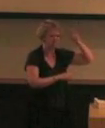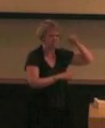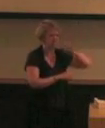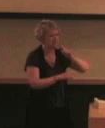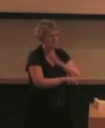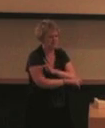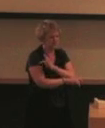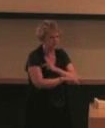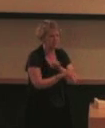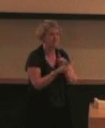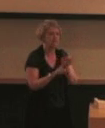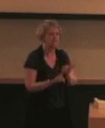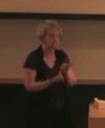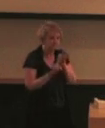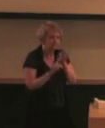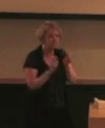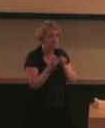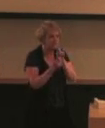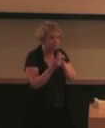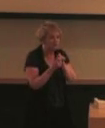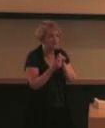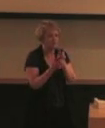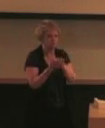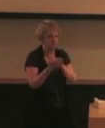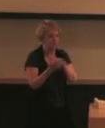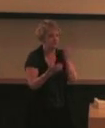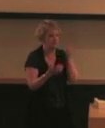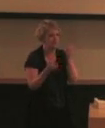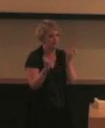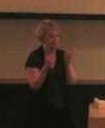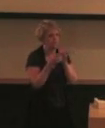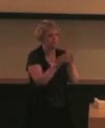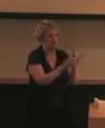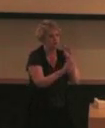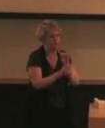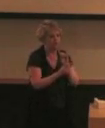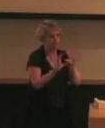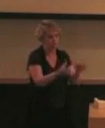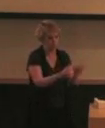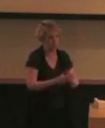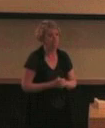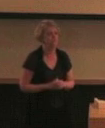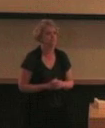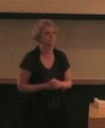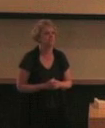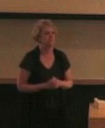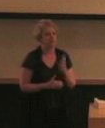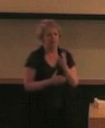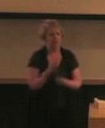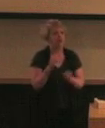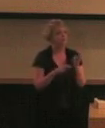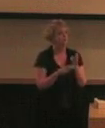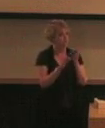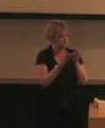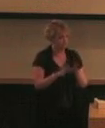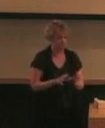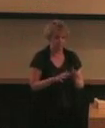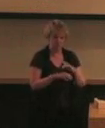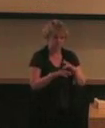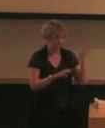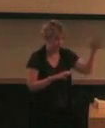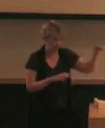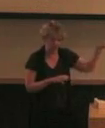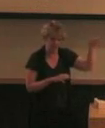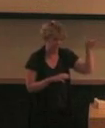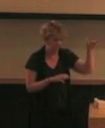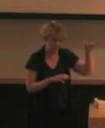hospitals, especially regarding literacy issues with our deaf populations. There's been a lack of use of interpreting resources out